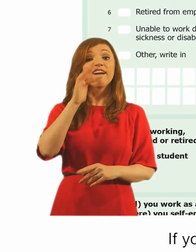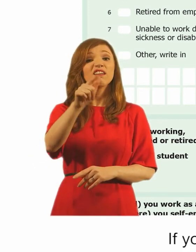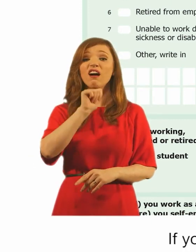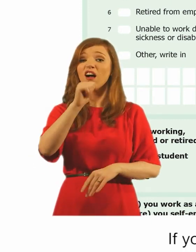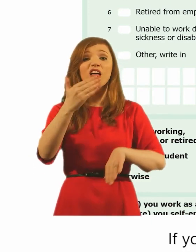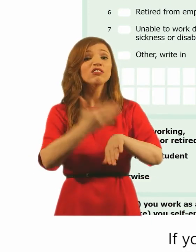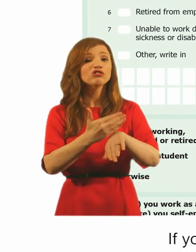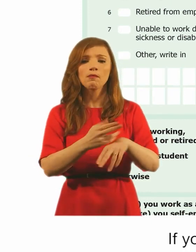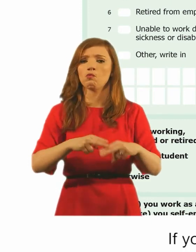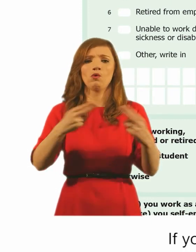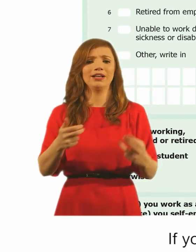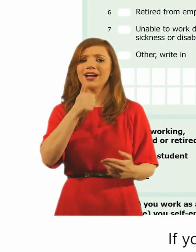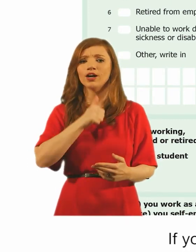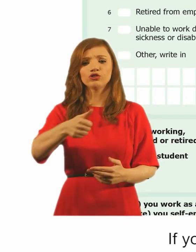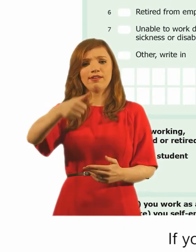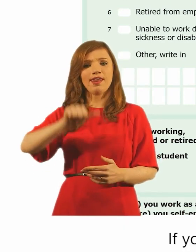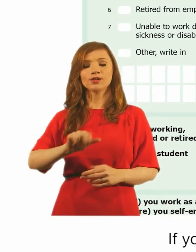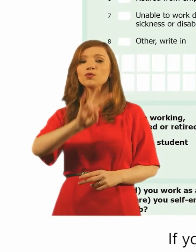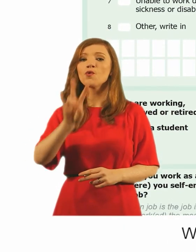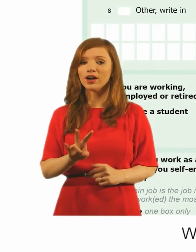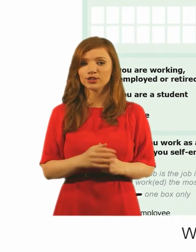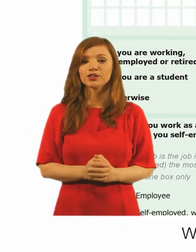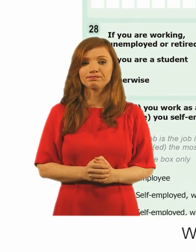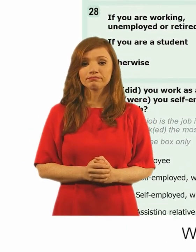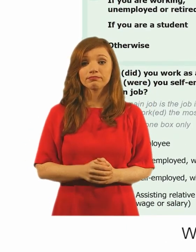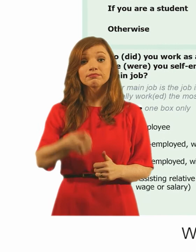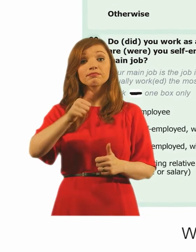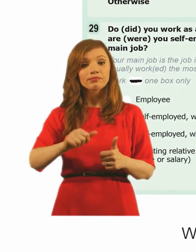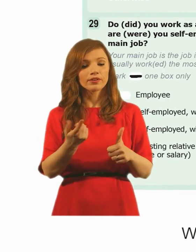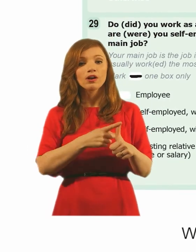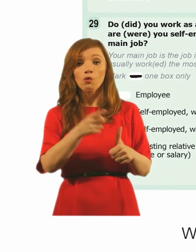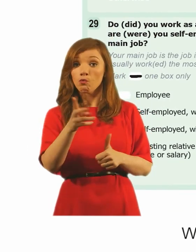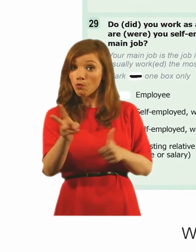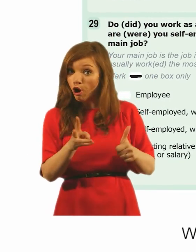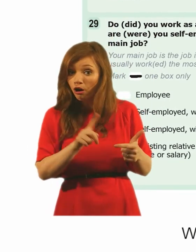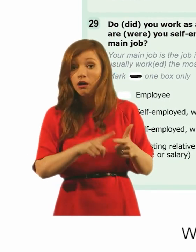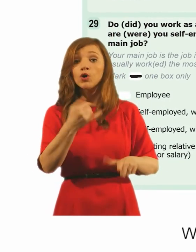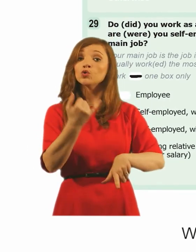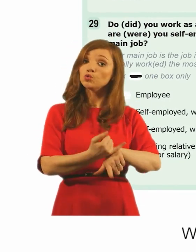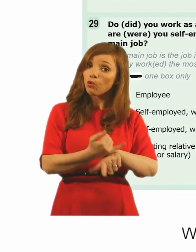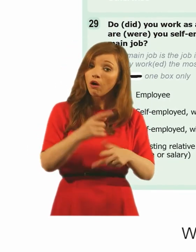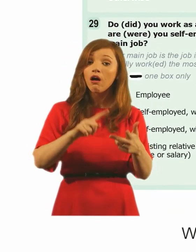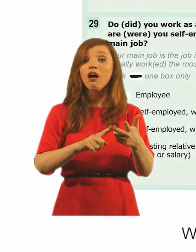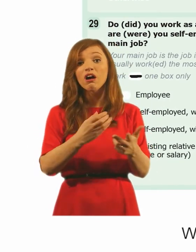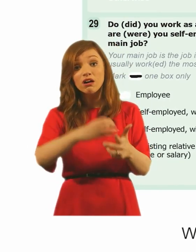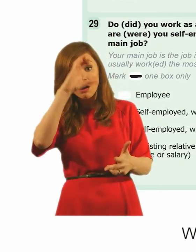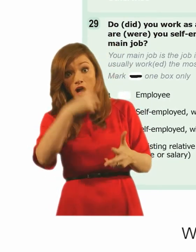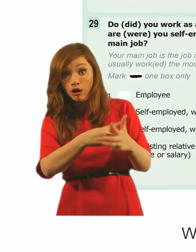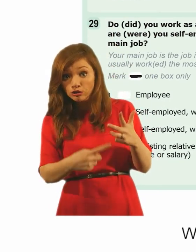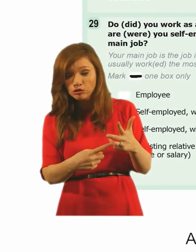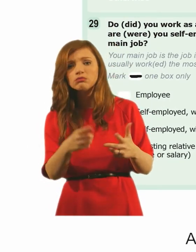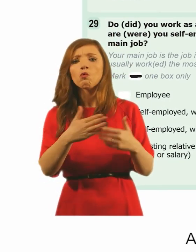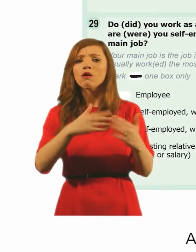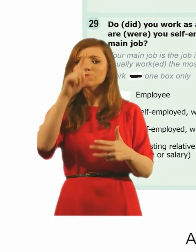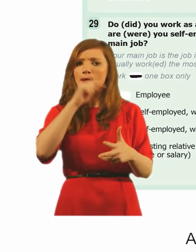If you are unemployed, skip the next question. Write in the full name and address of your place of work, school, or